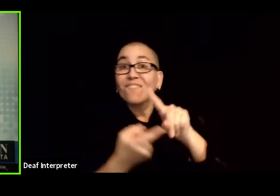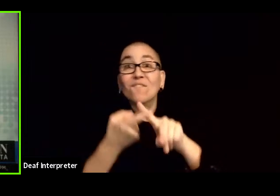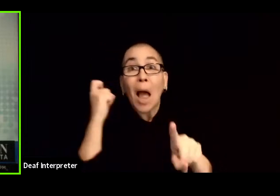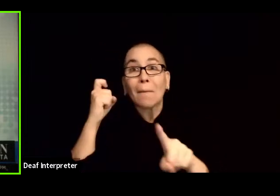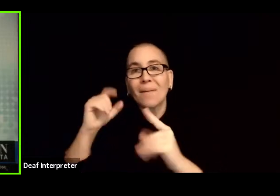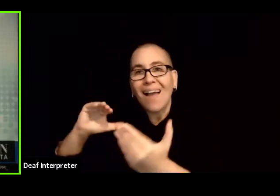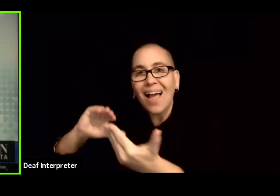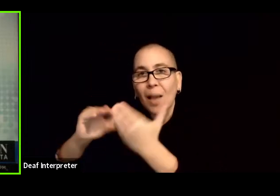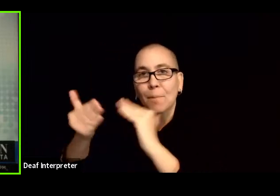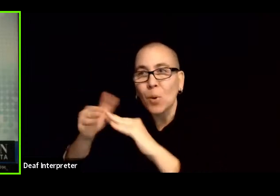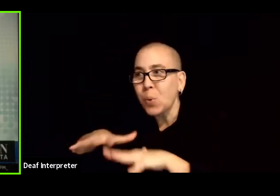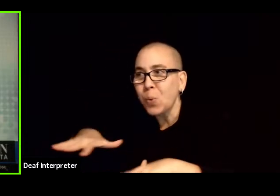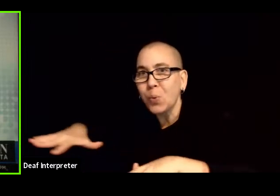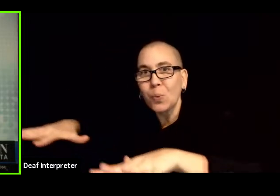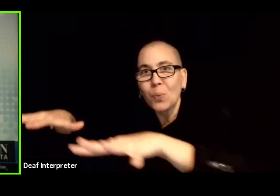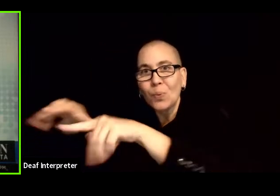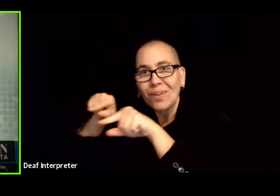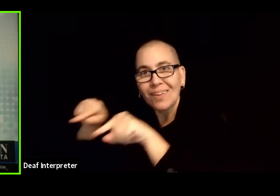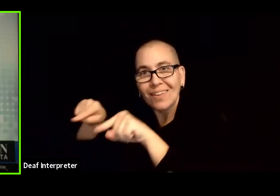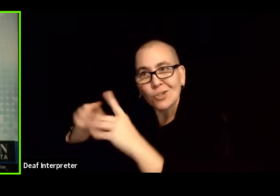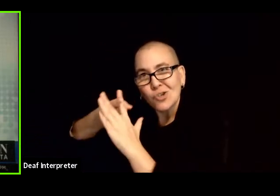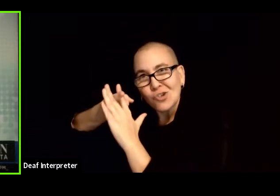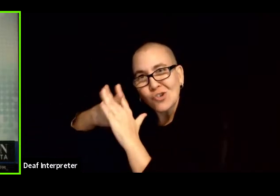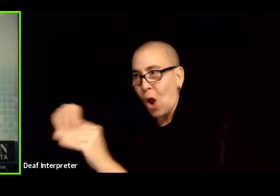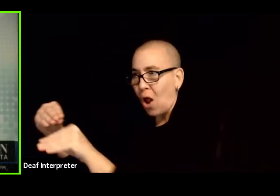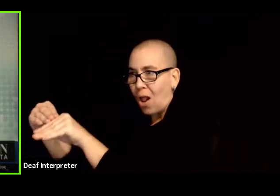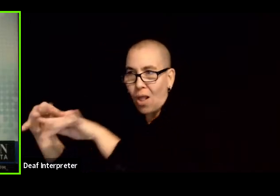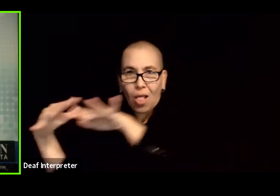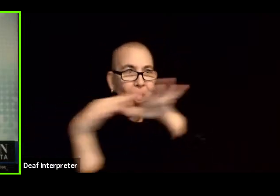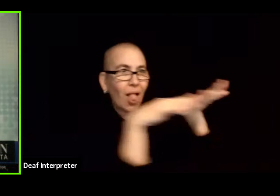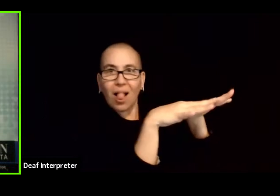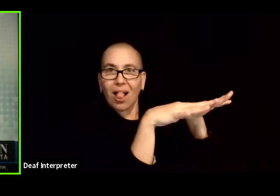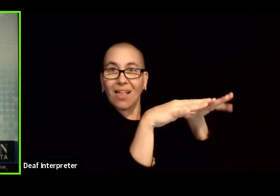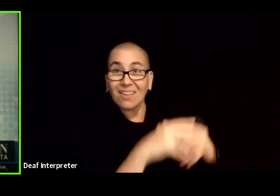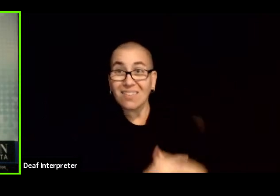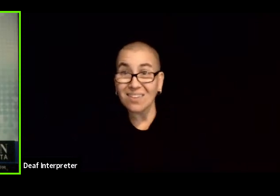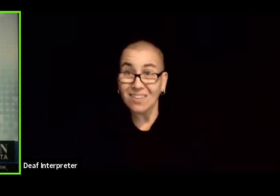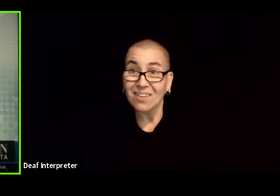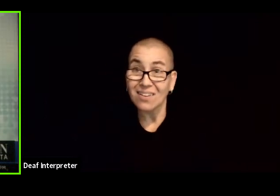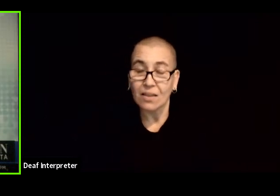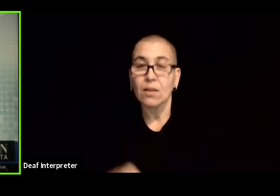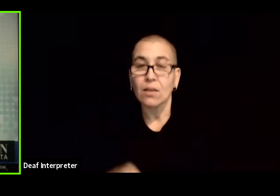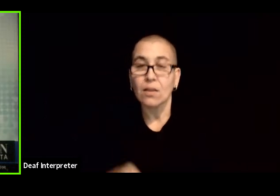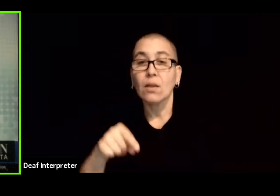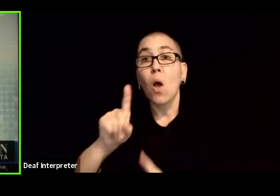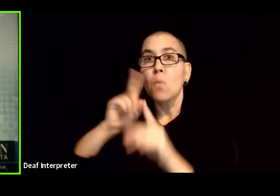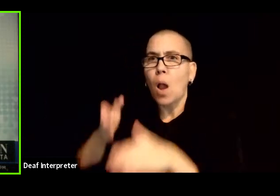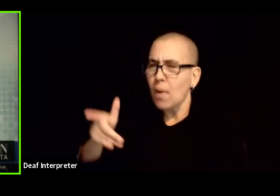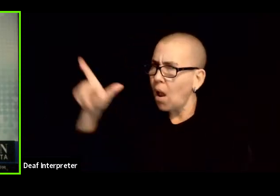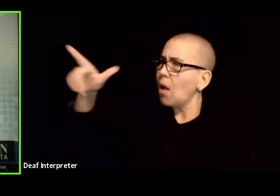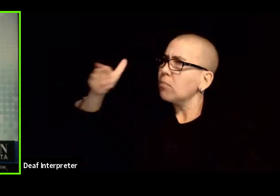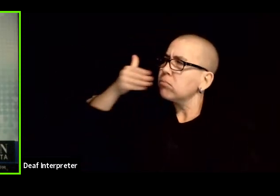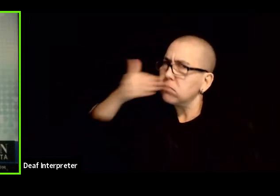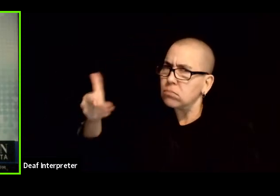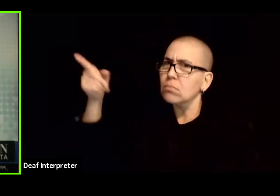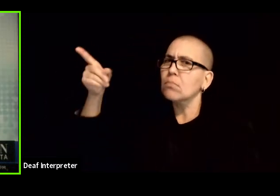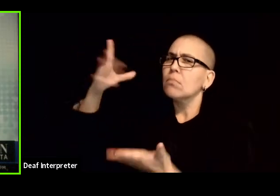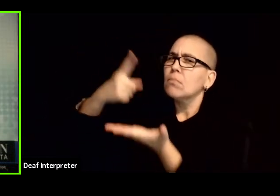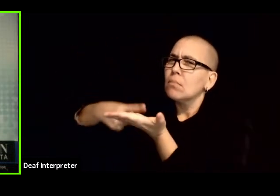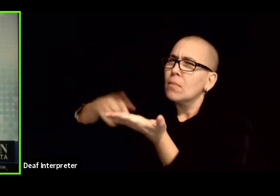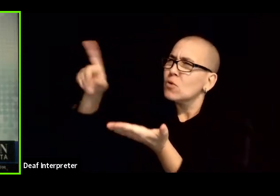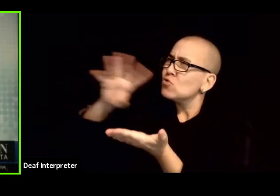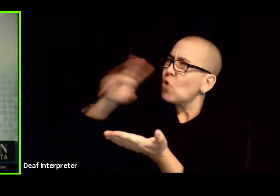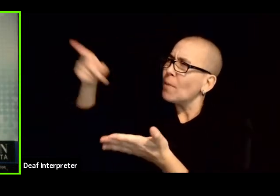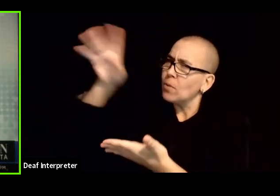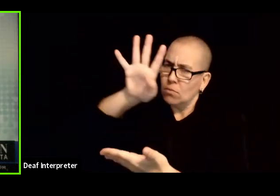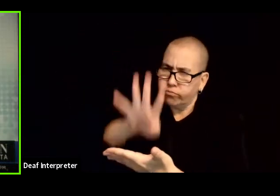Right, I understand. And so you asked about high-risk exposures. I know that your data table shows about 14,000